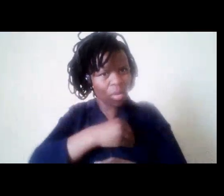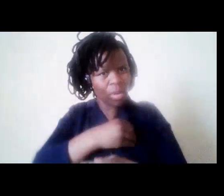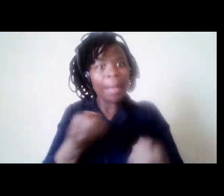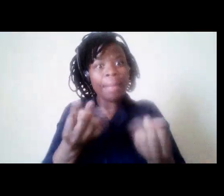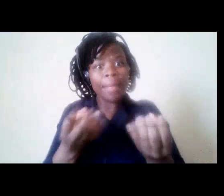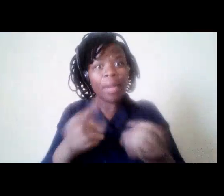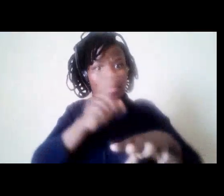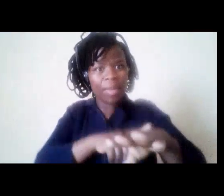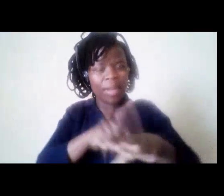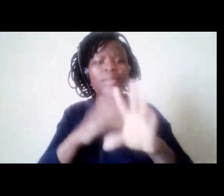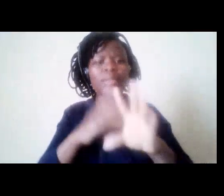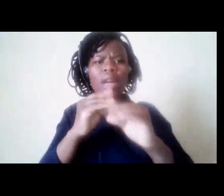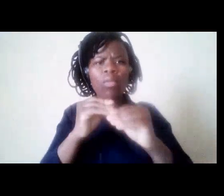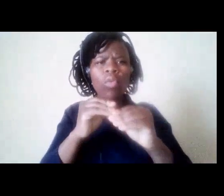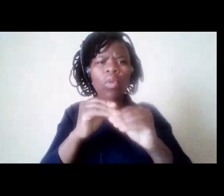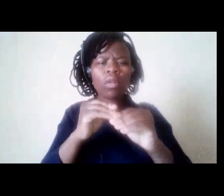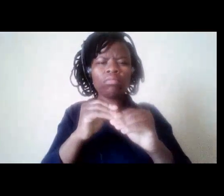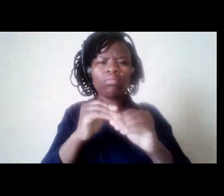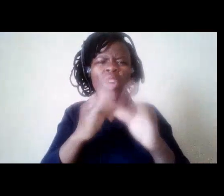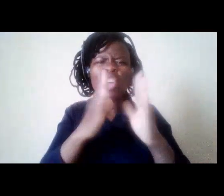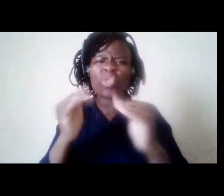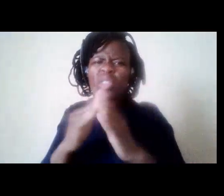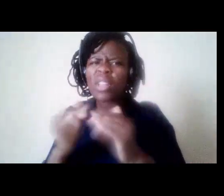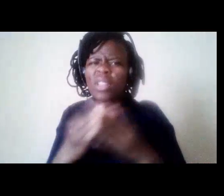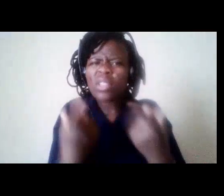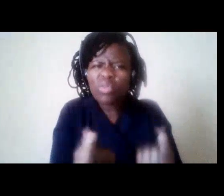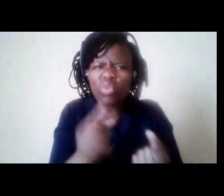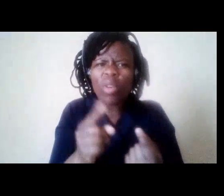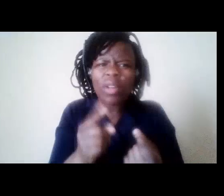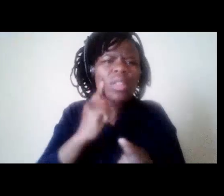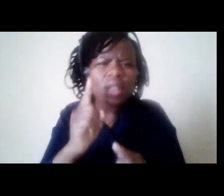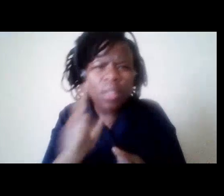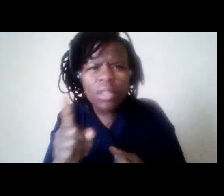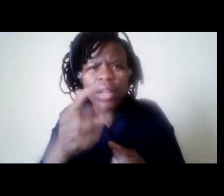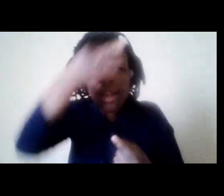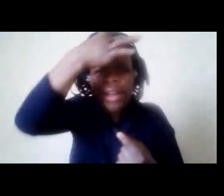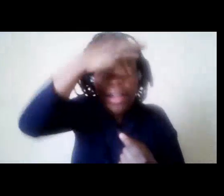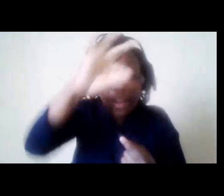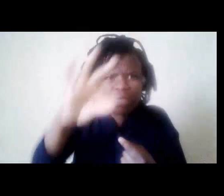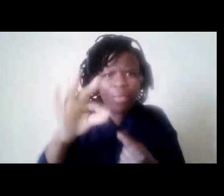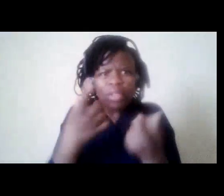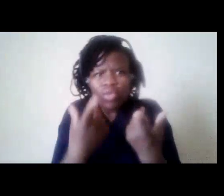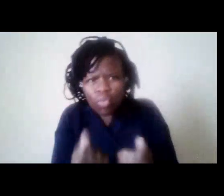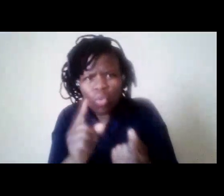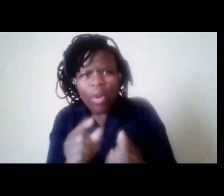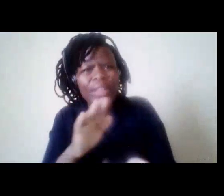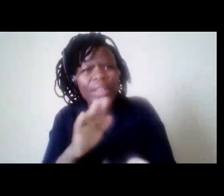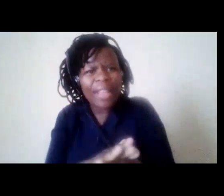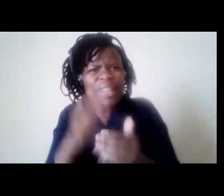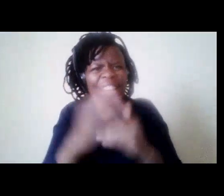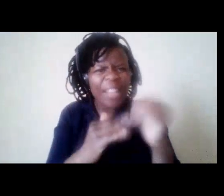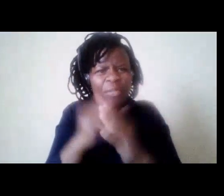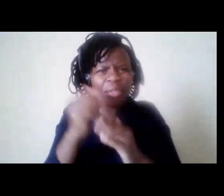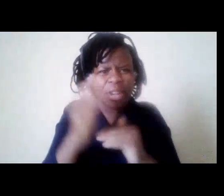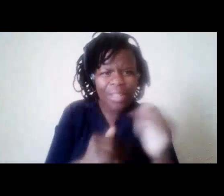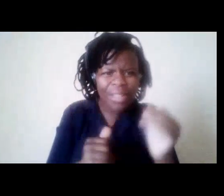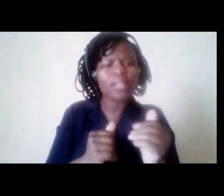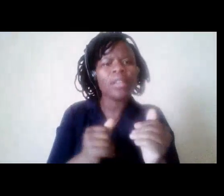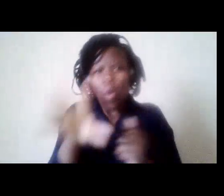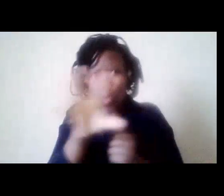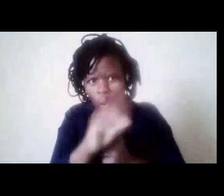what the society is doing. Oh, teachers, oh, government, oh, infrastructure, budget, and the rest.